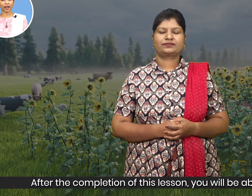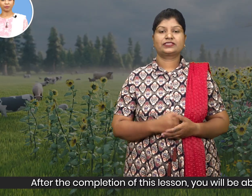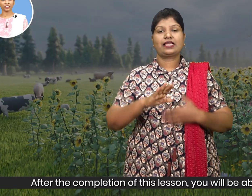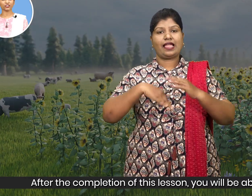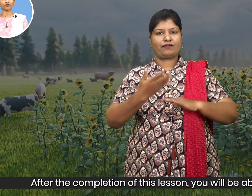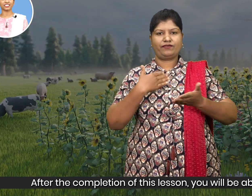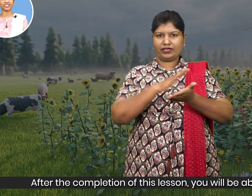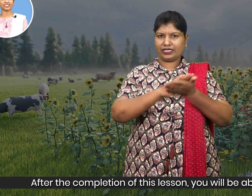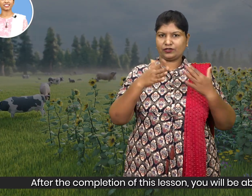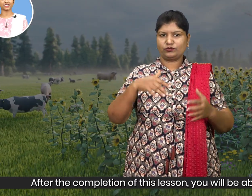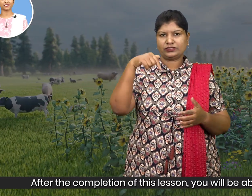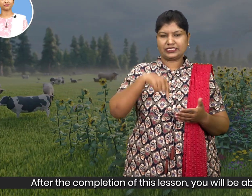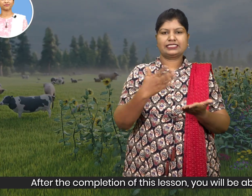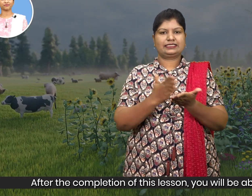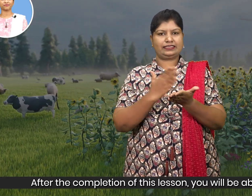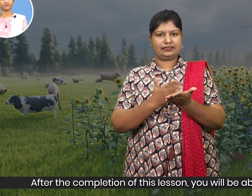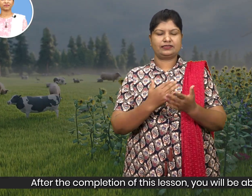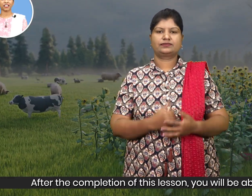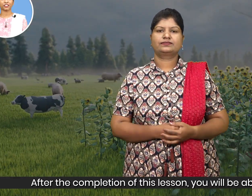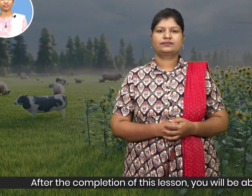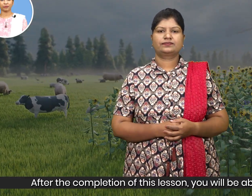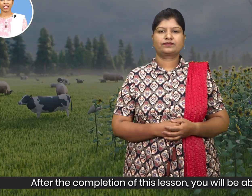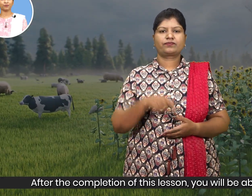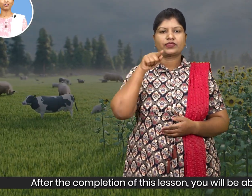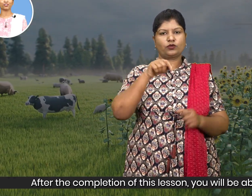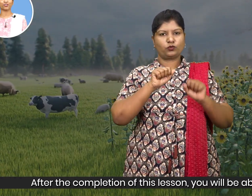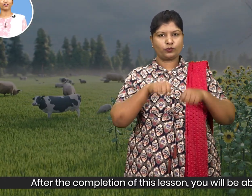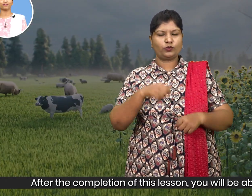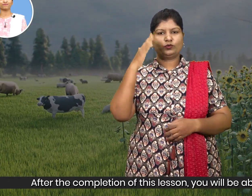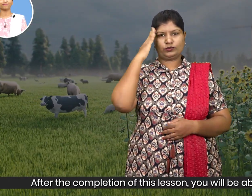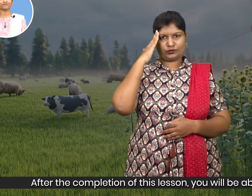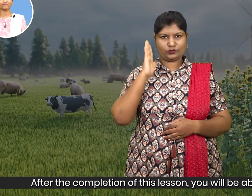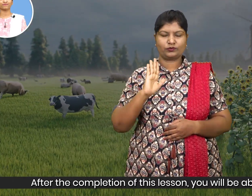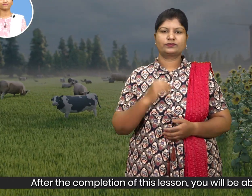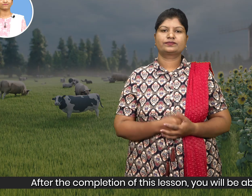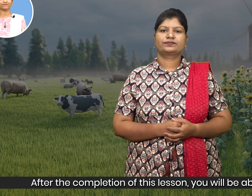After the completion of this lesson, you will be able to know